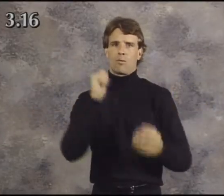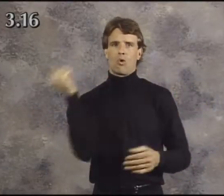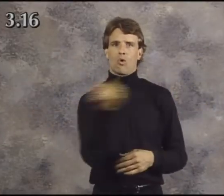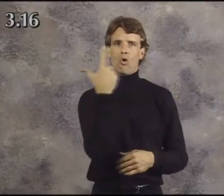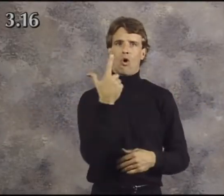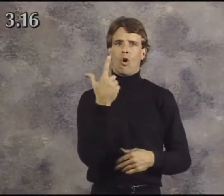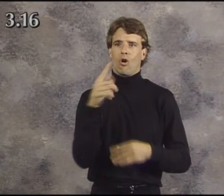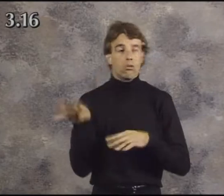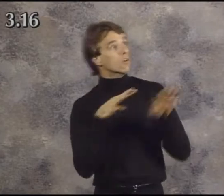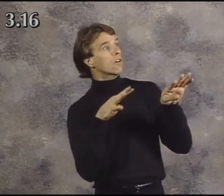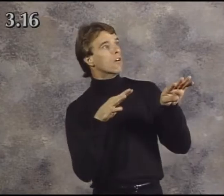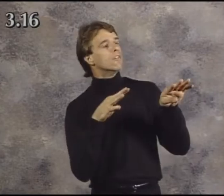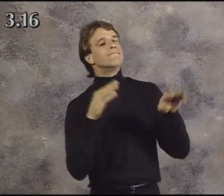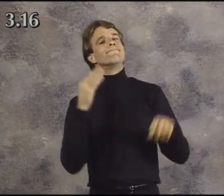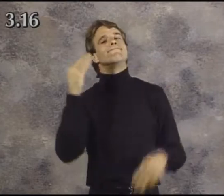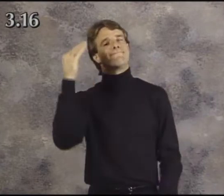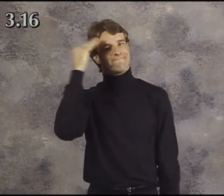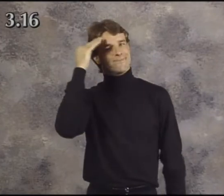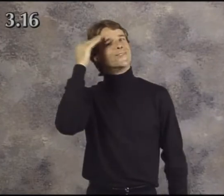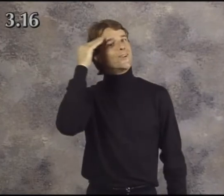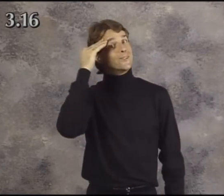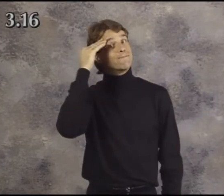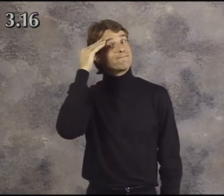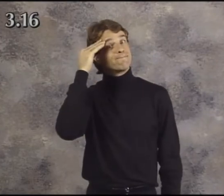can respond to the phone or answer the door.